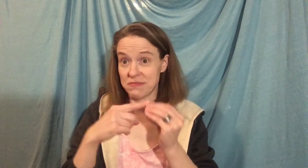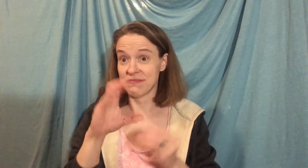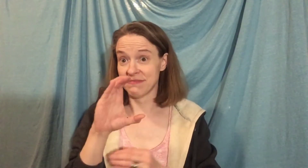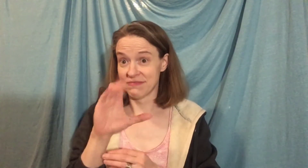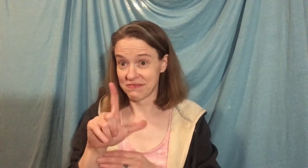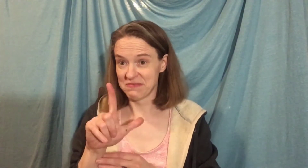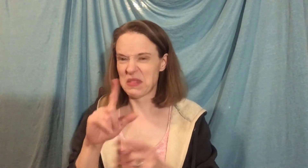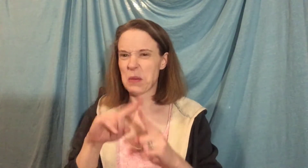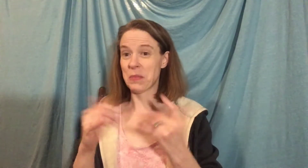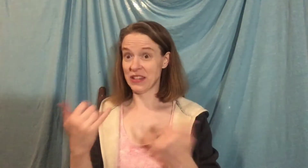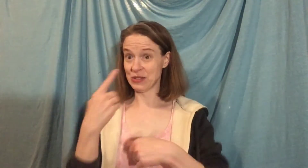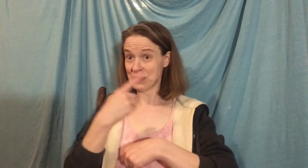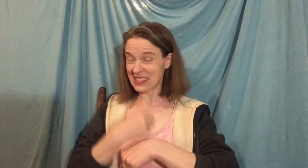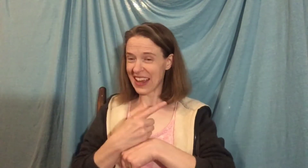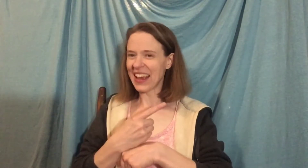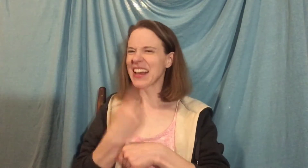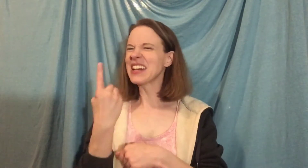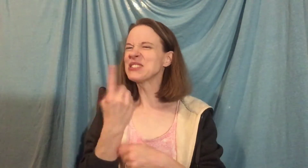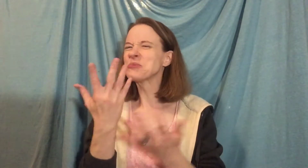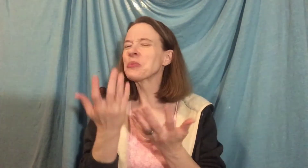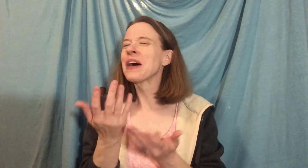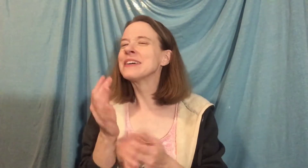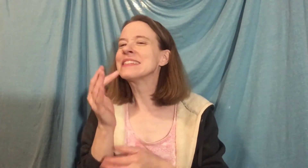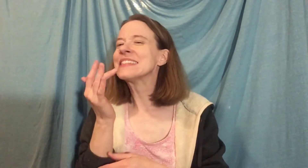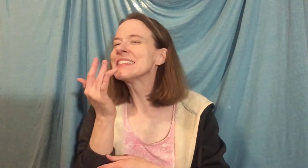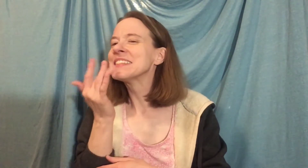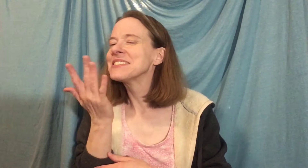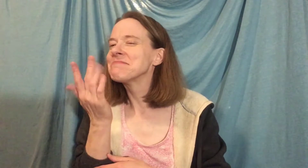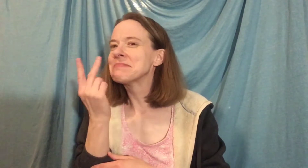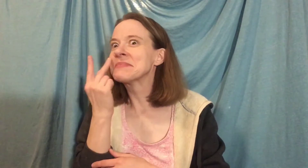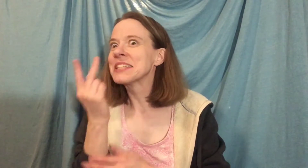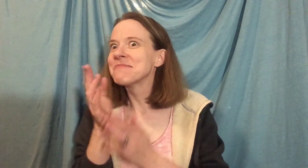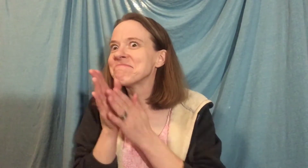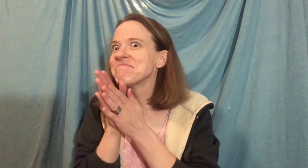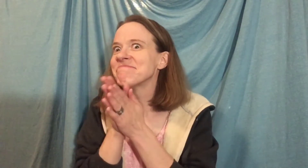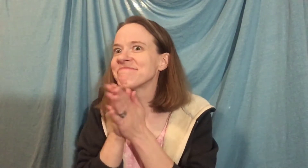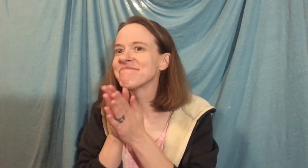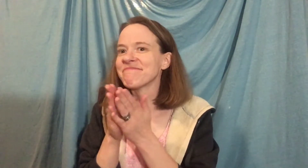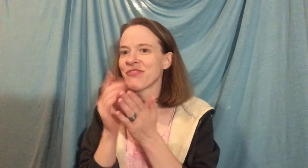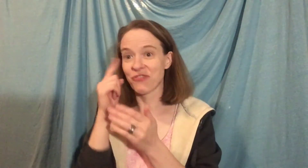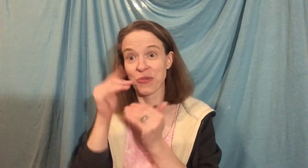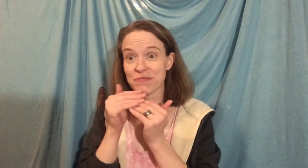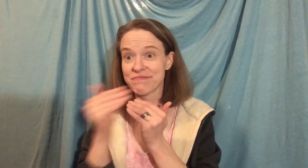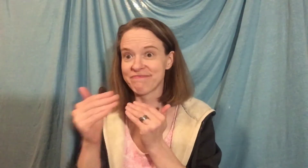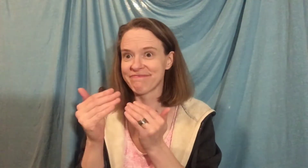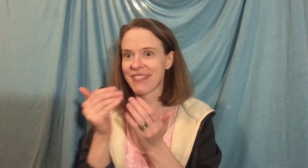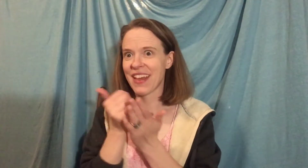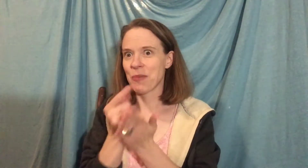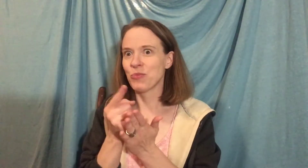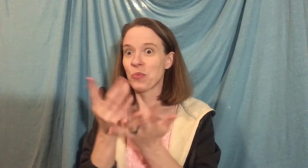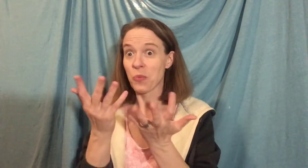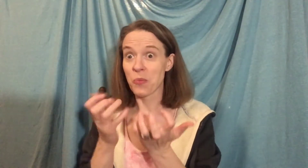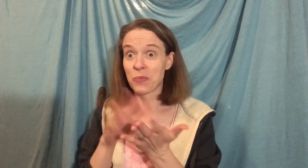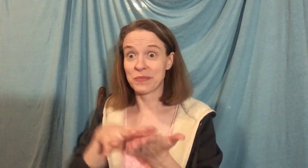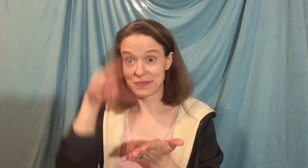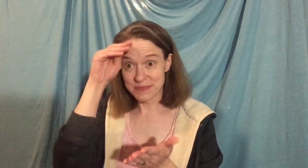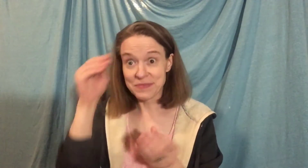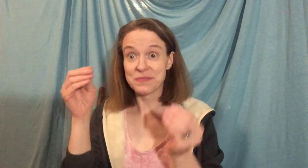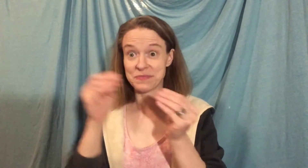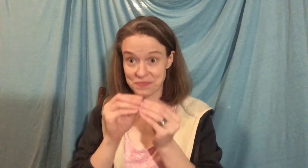learning about classifiers. So today we just want to wet your whistle and get you excited for the future and help you want to